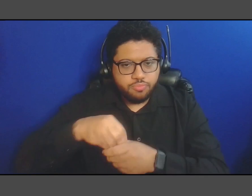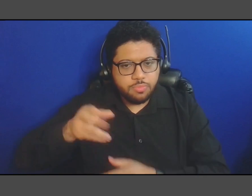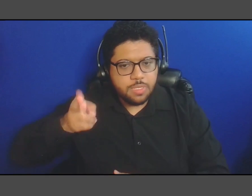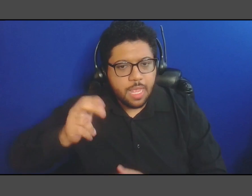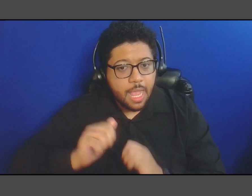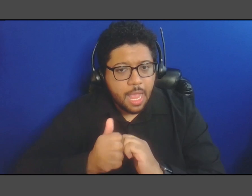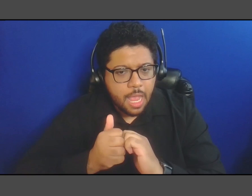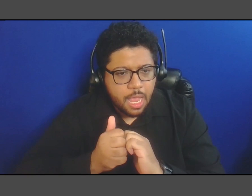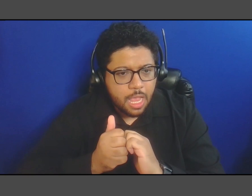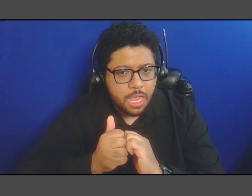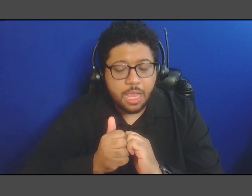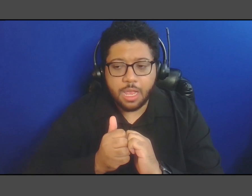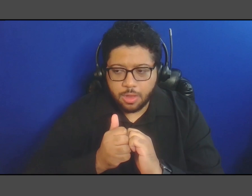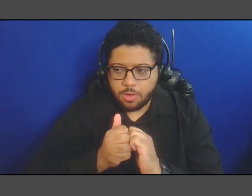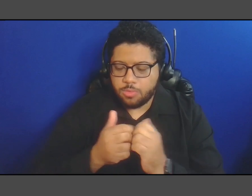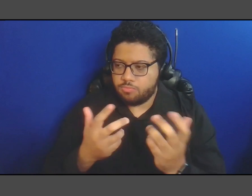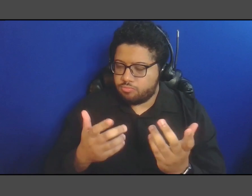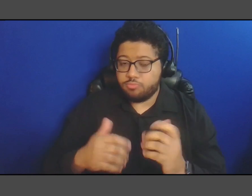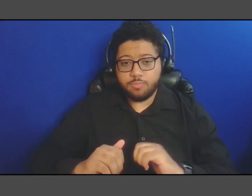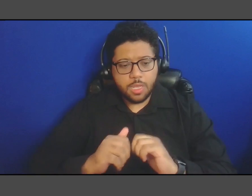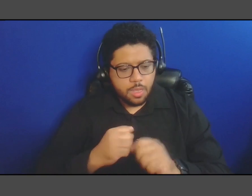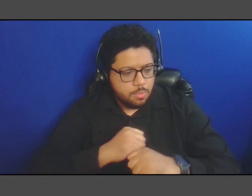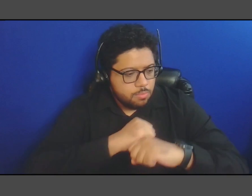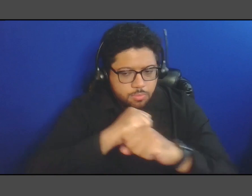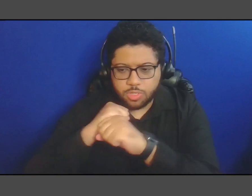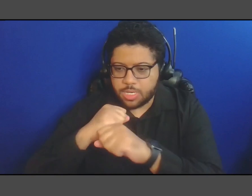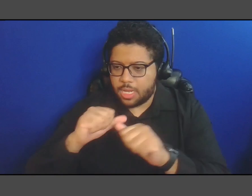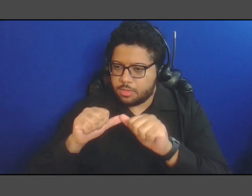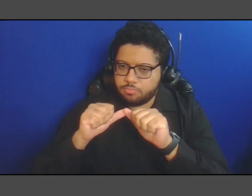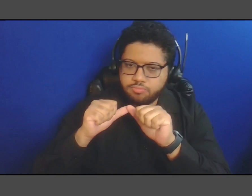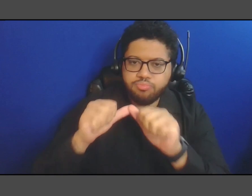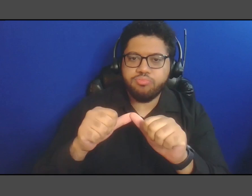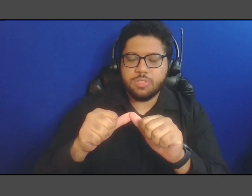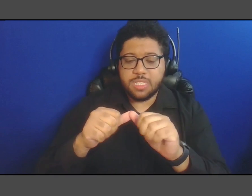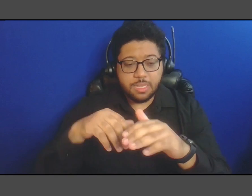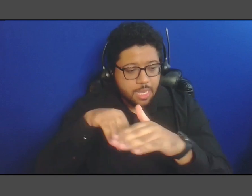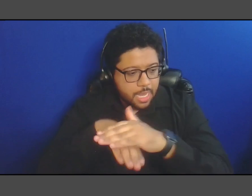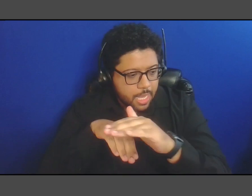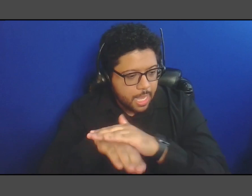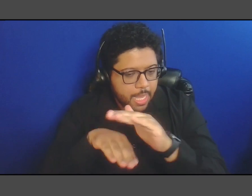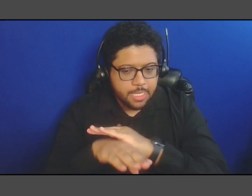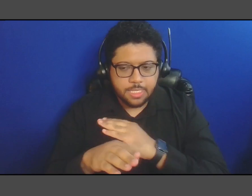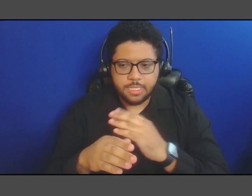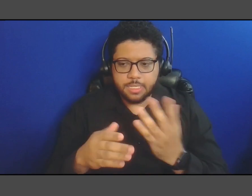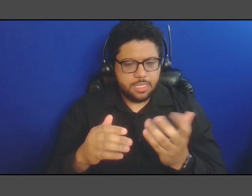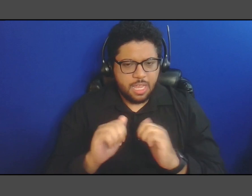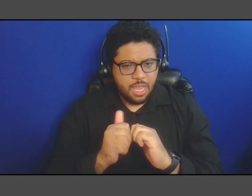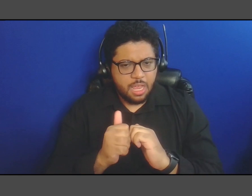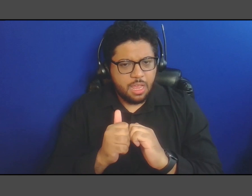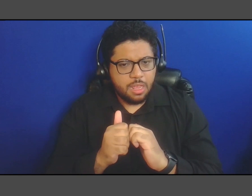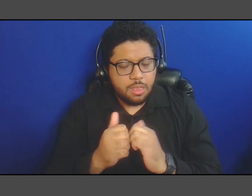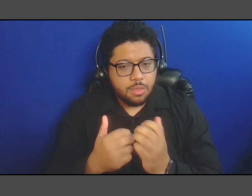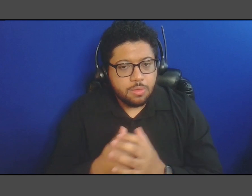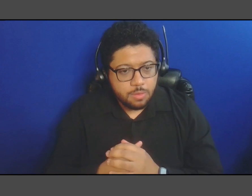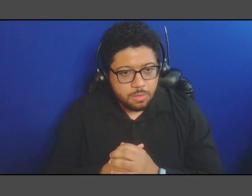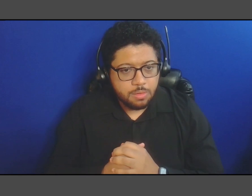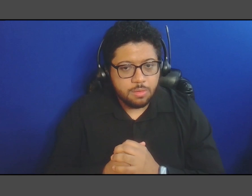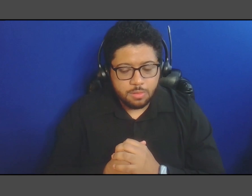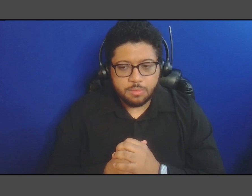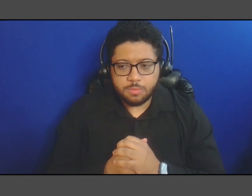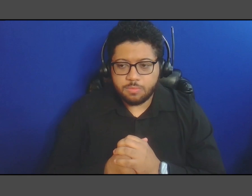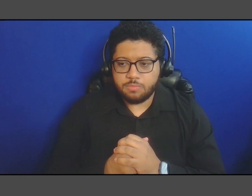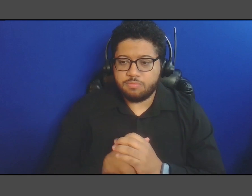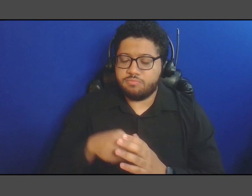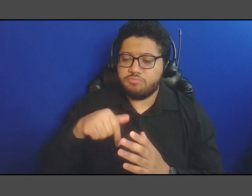maintain broader access to the stories and experiences they hold for future generations? These are some of the questions